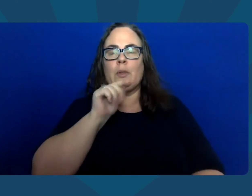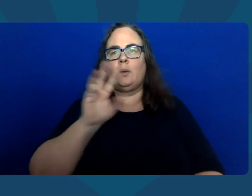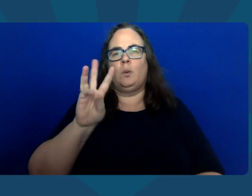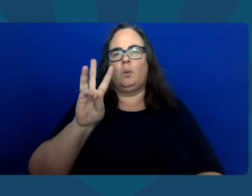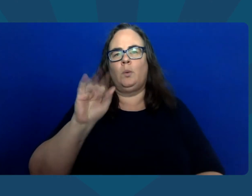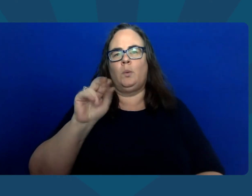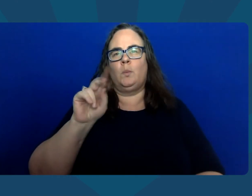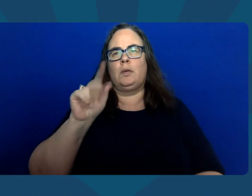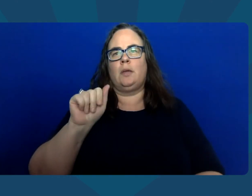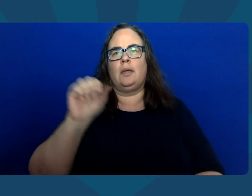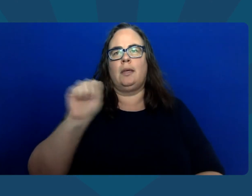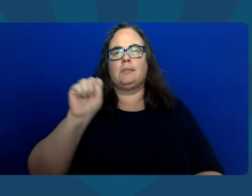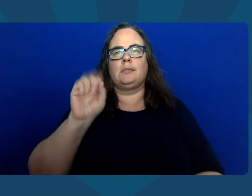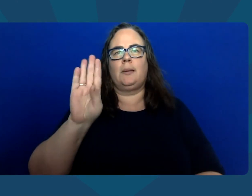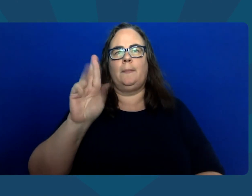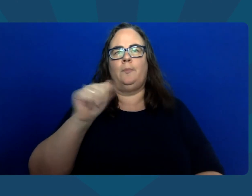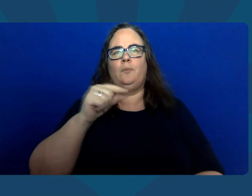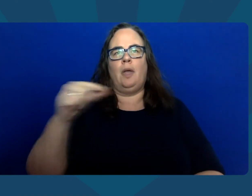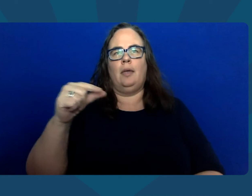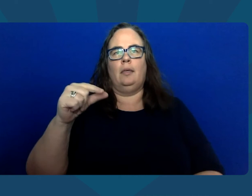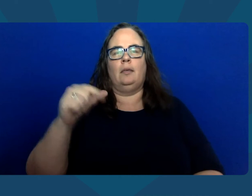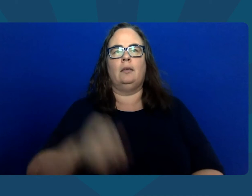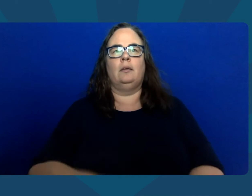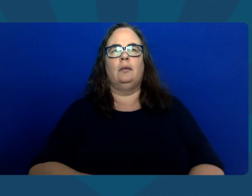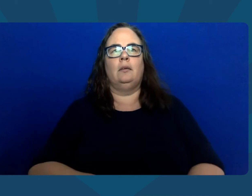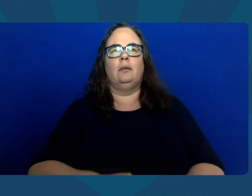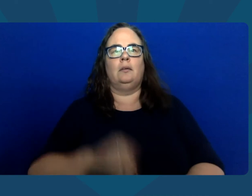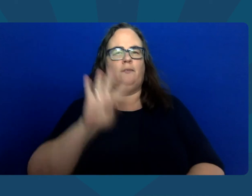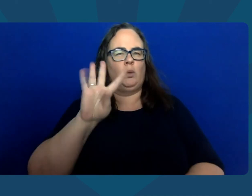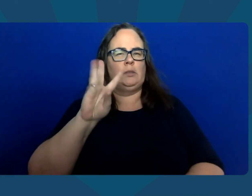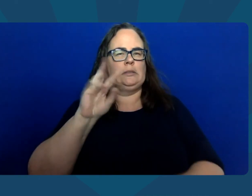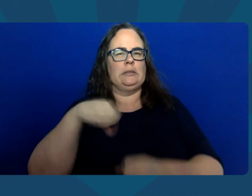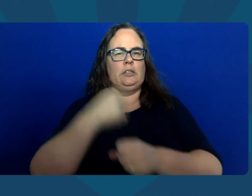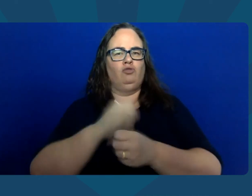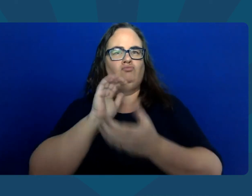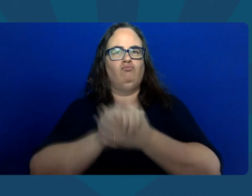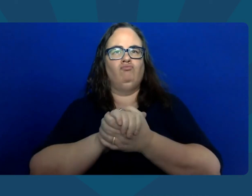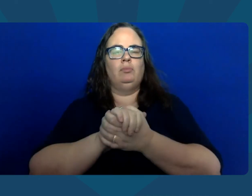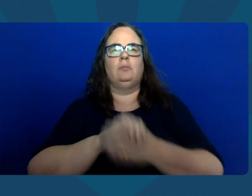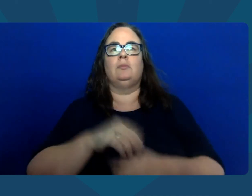Married to Winda S. Bragg for 46 years.